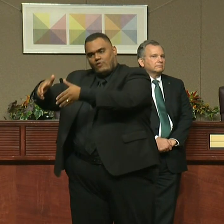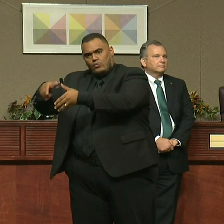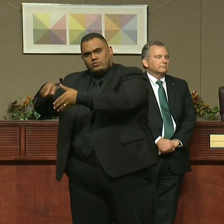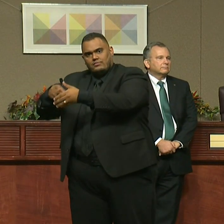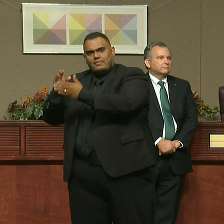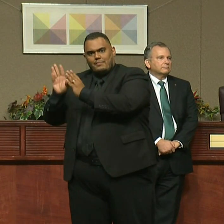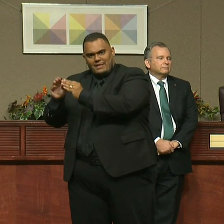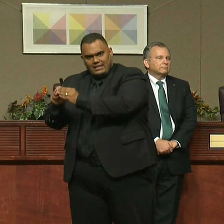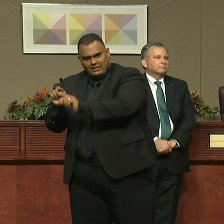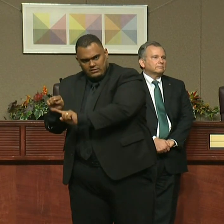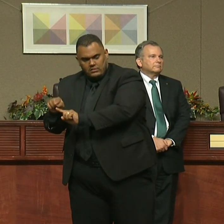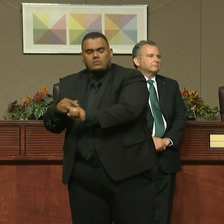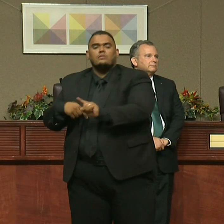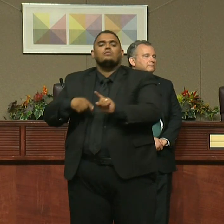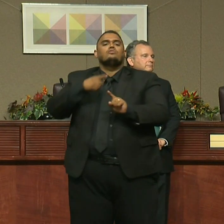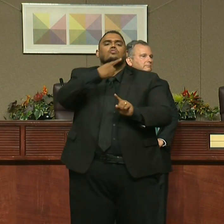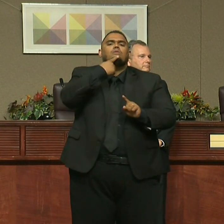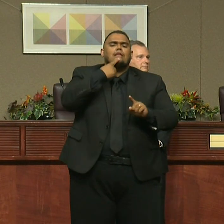spike or a second wave?